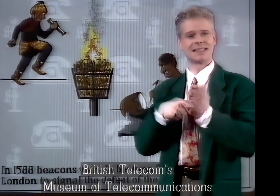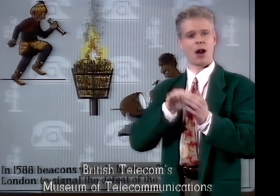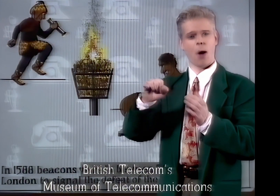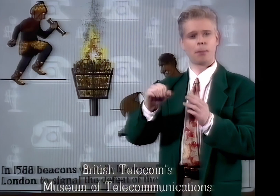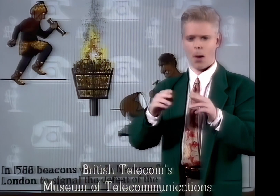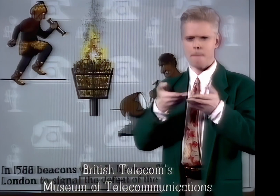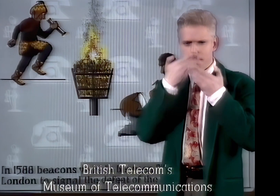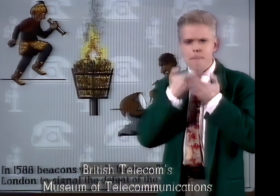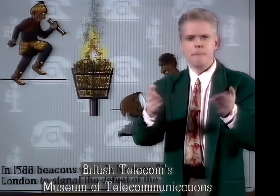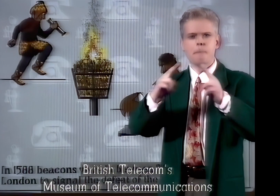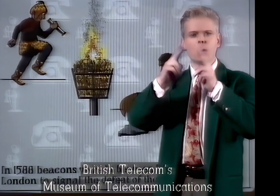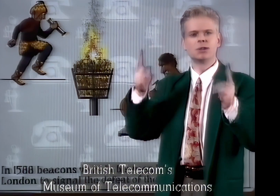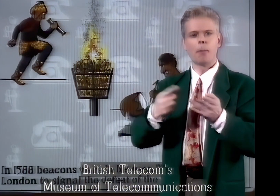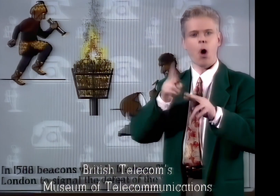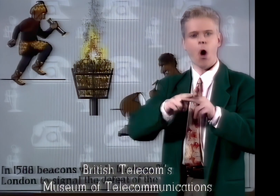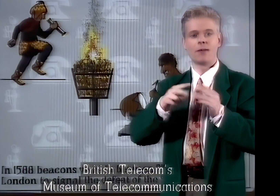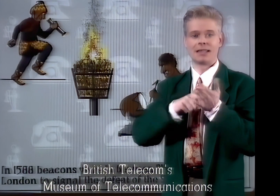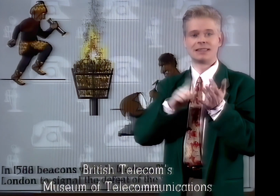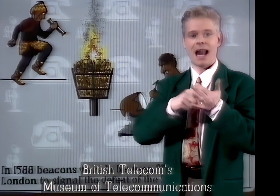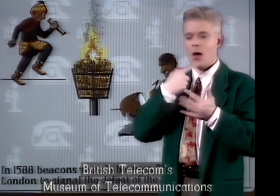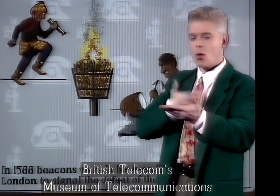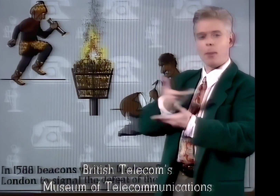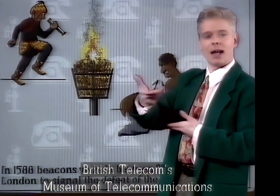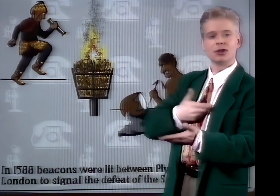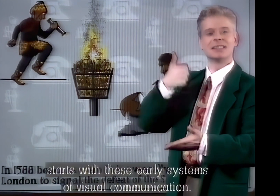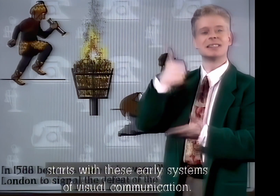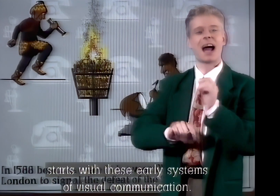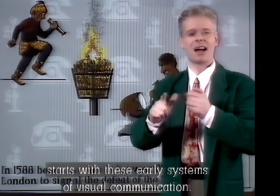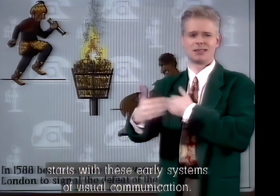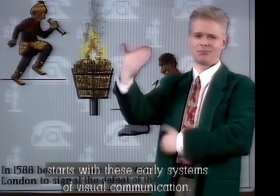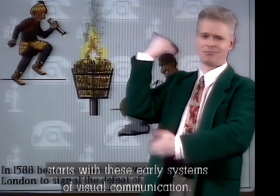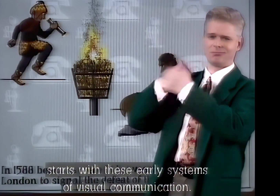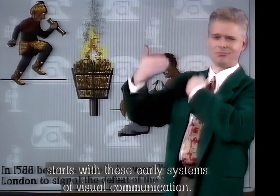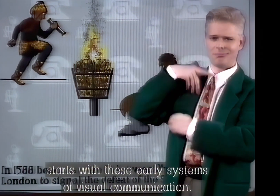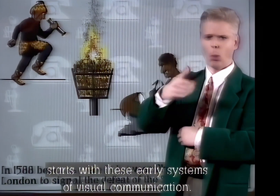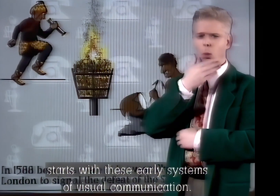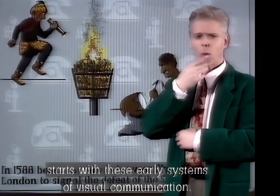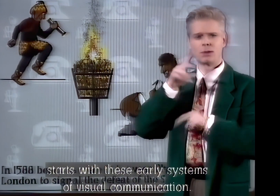British Telecom's Museum of Telecommunications starts with these early systems of visual communications.